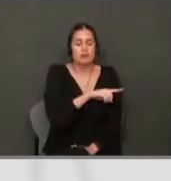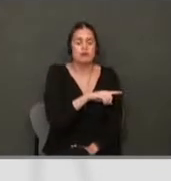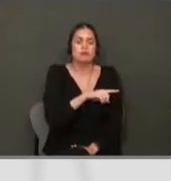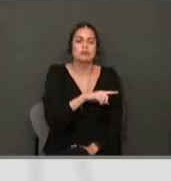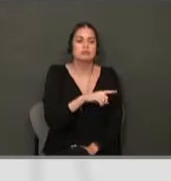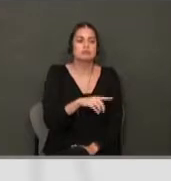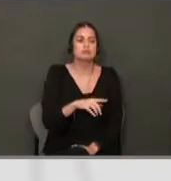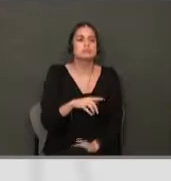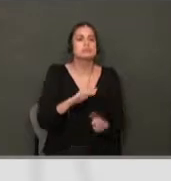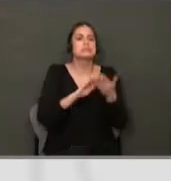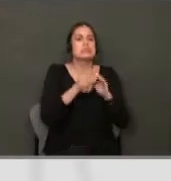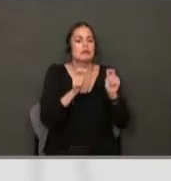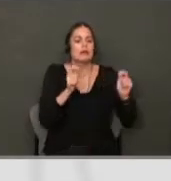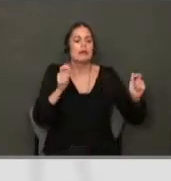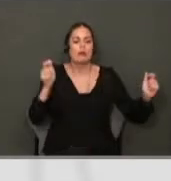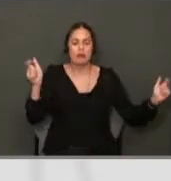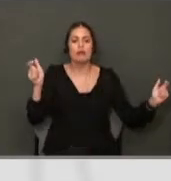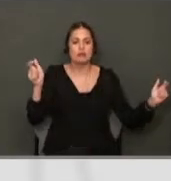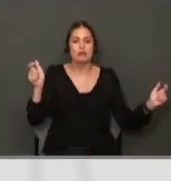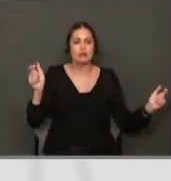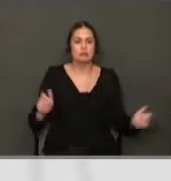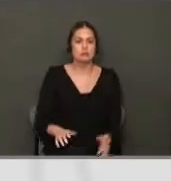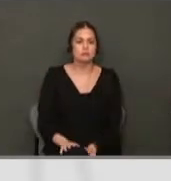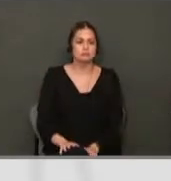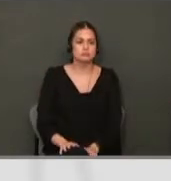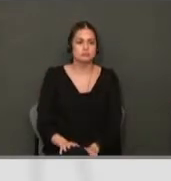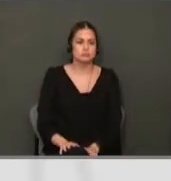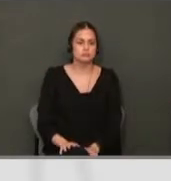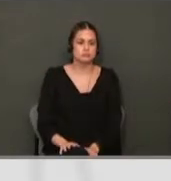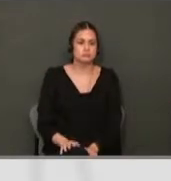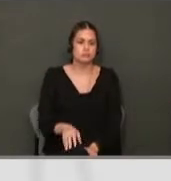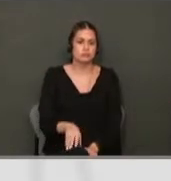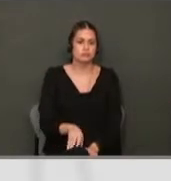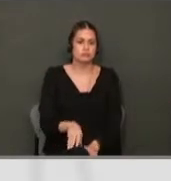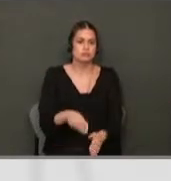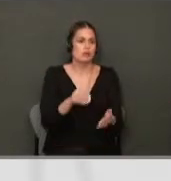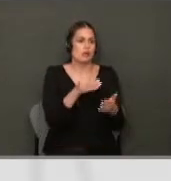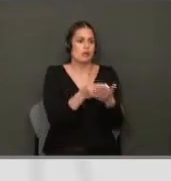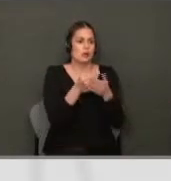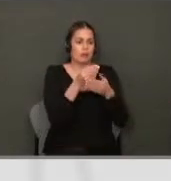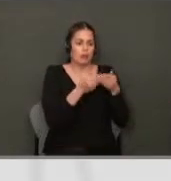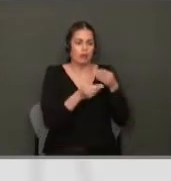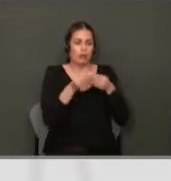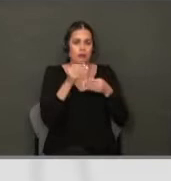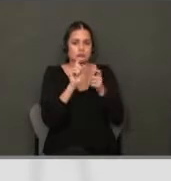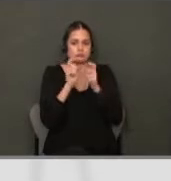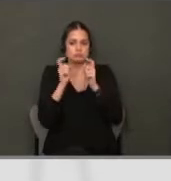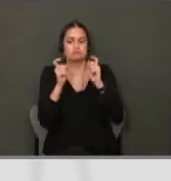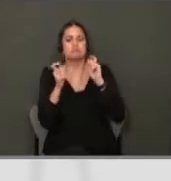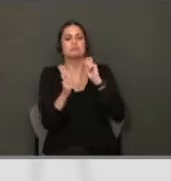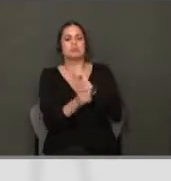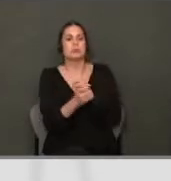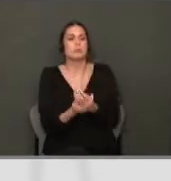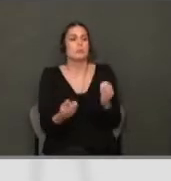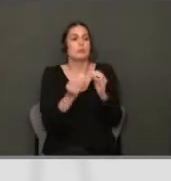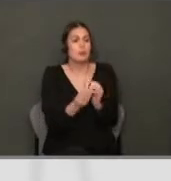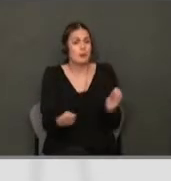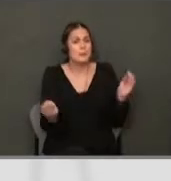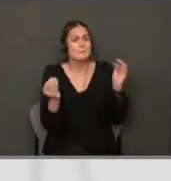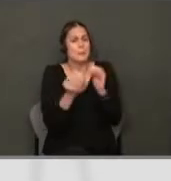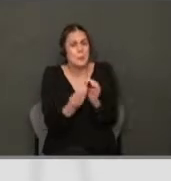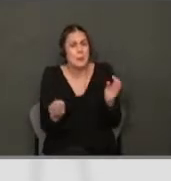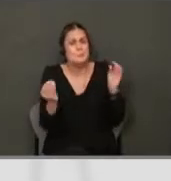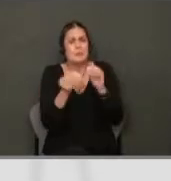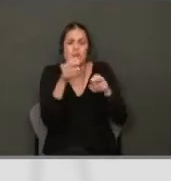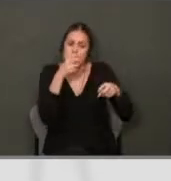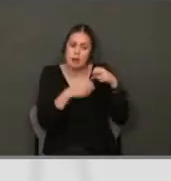especially as the city continues to grow and the local economy continues to change. This is becoming a more of